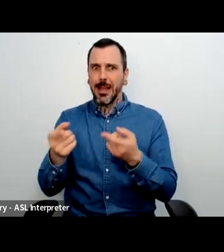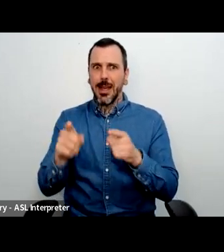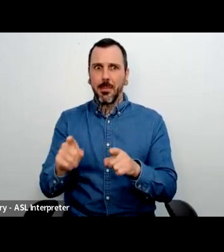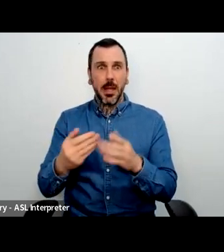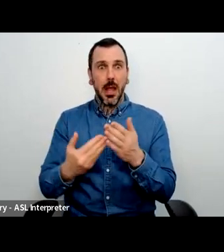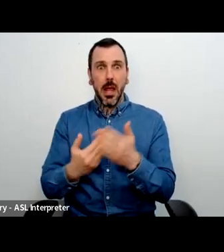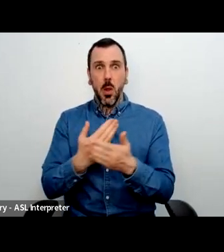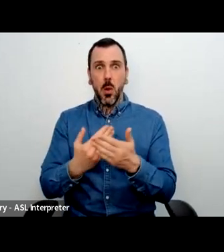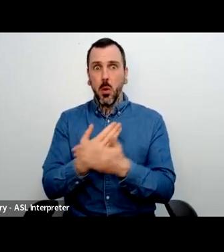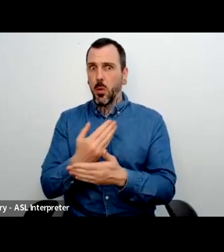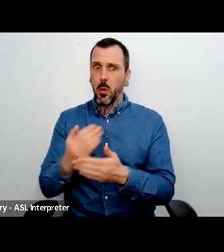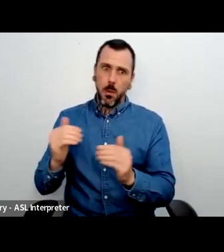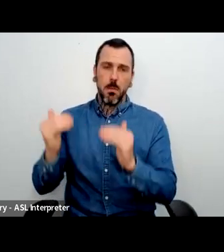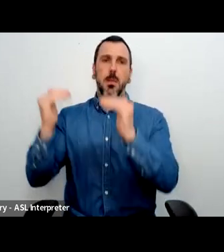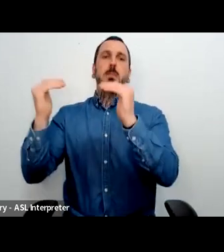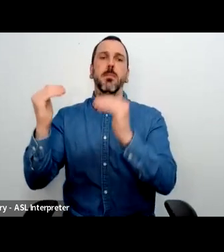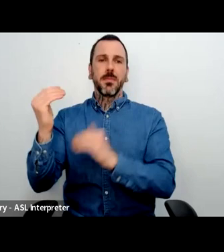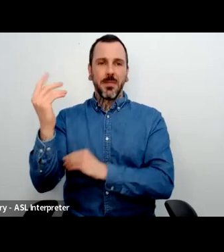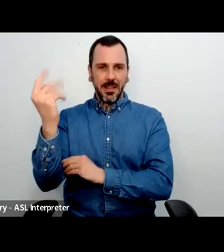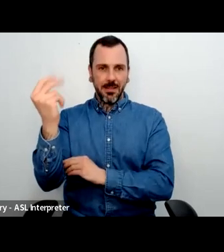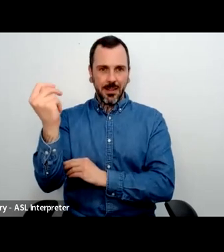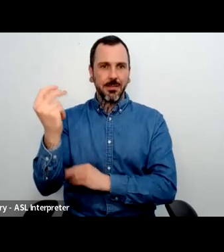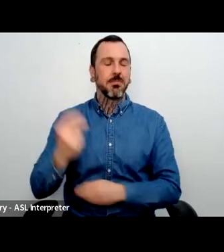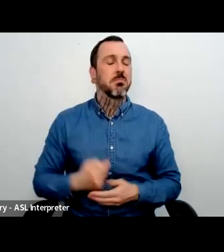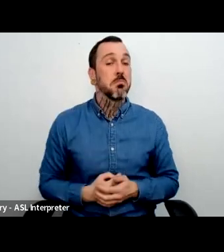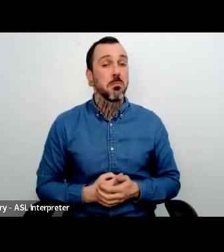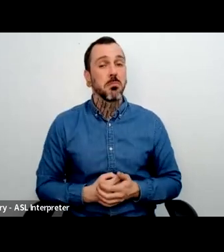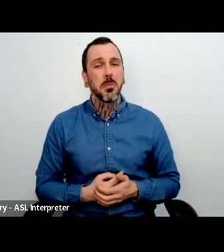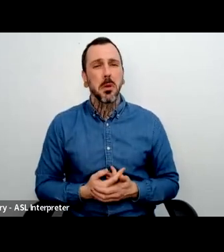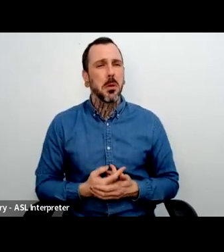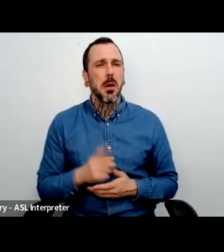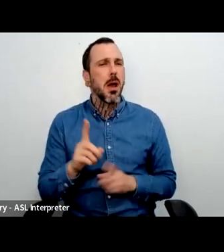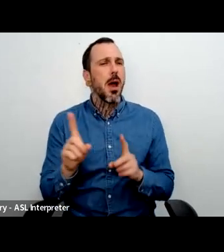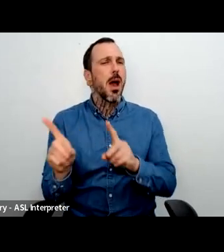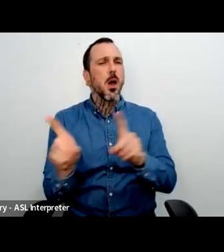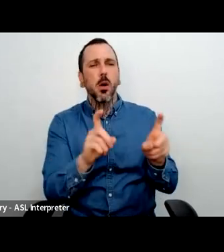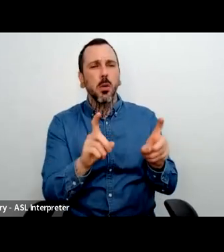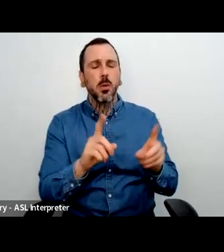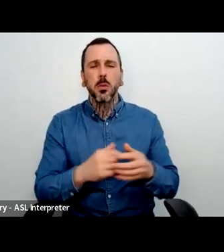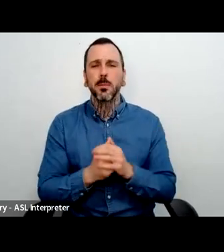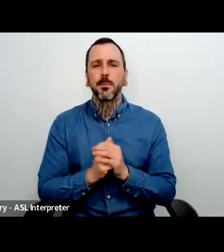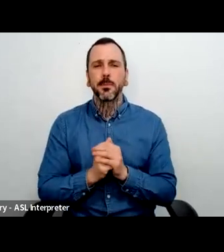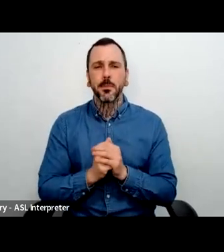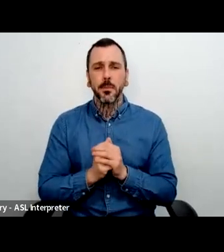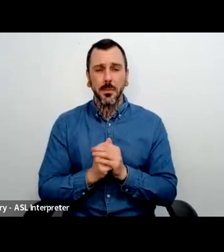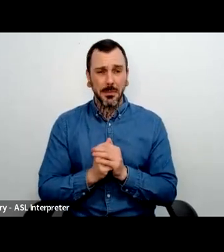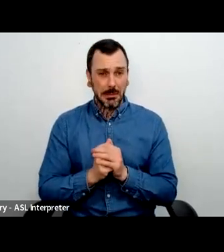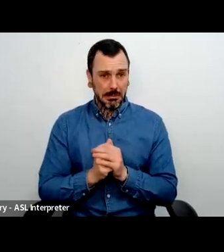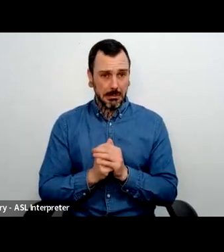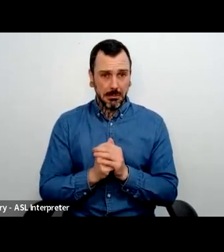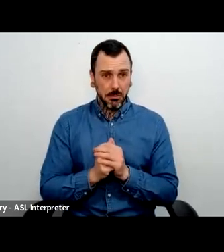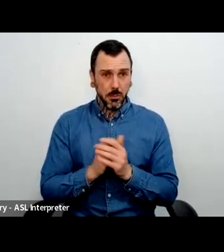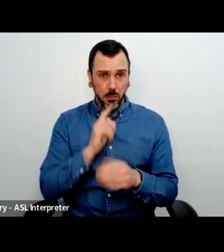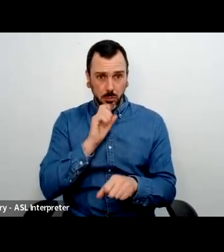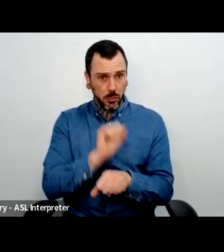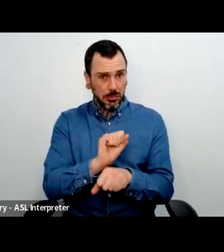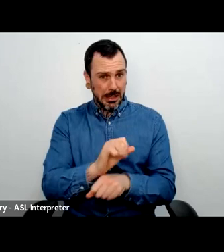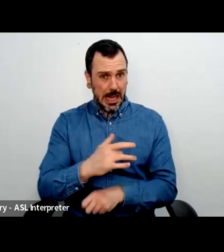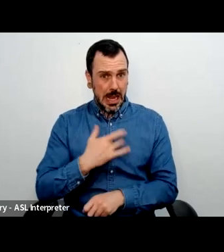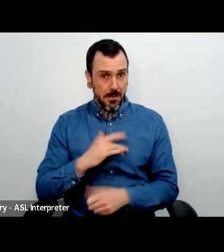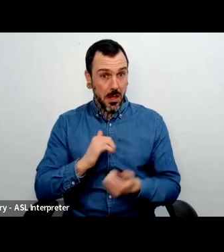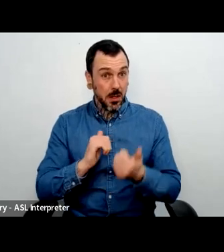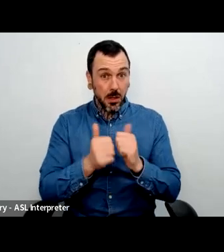It's kind of a golden age for television. So how many of you feel, gee, we're really having to compete now with